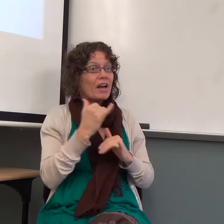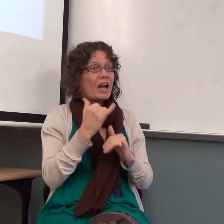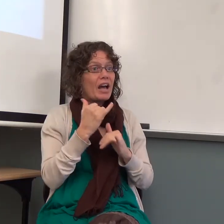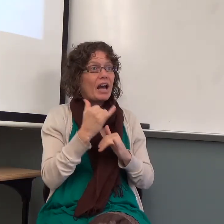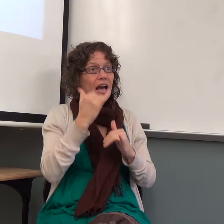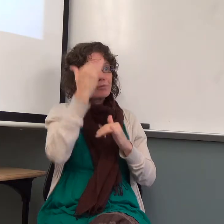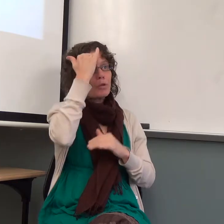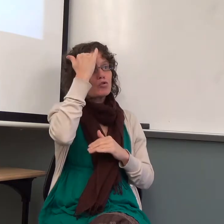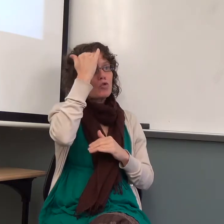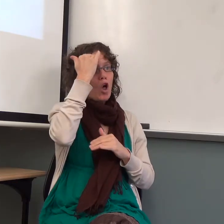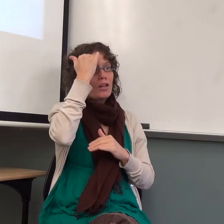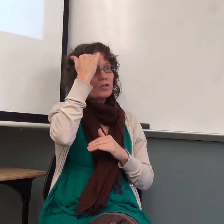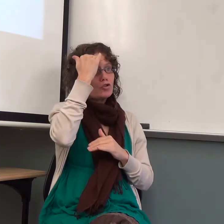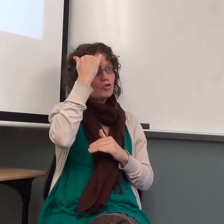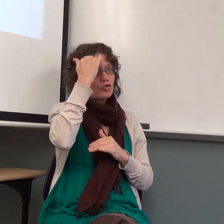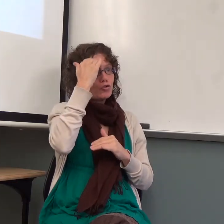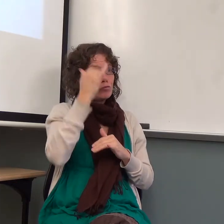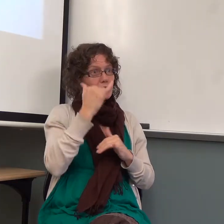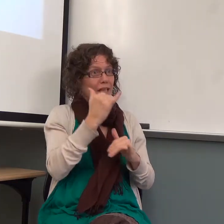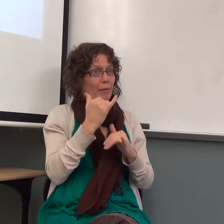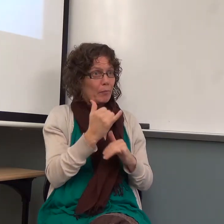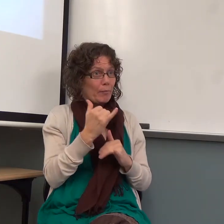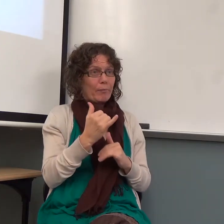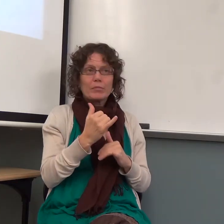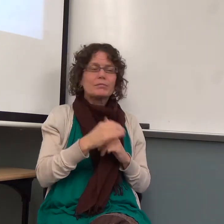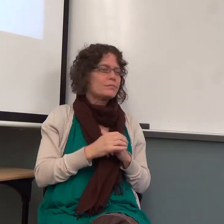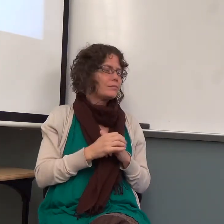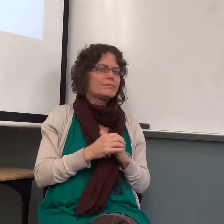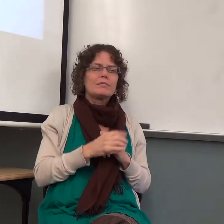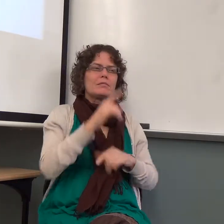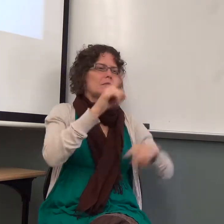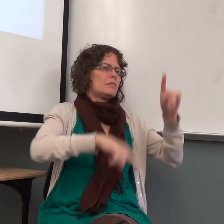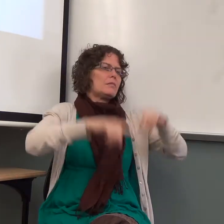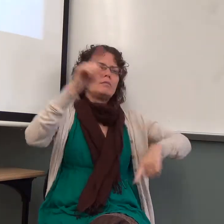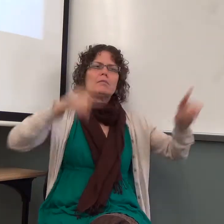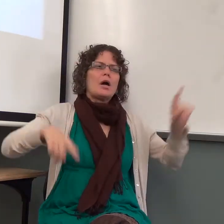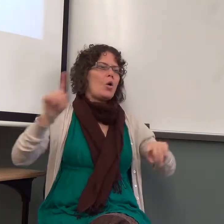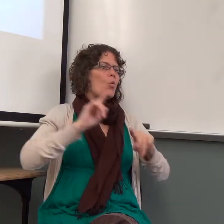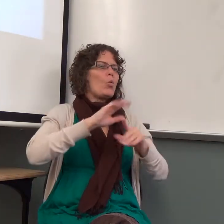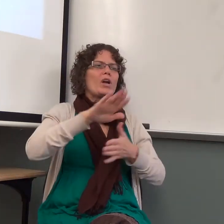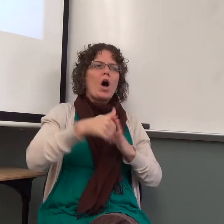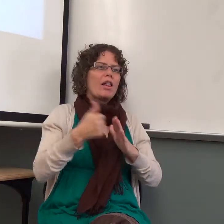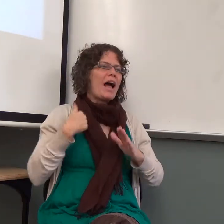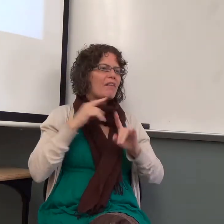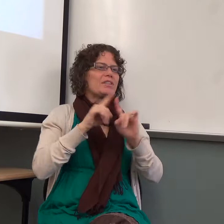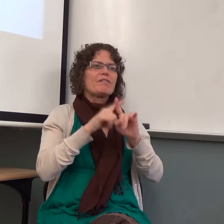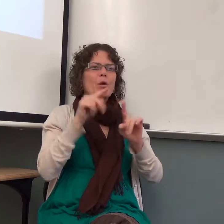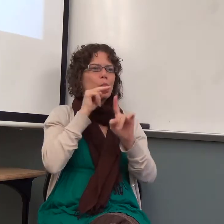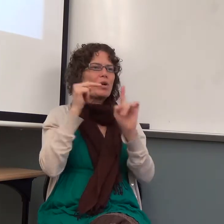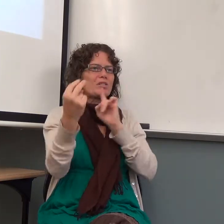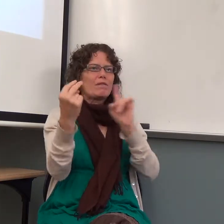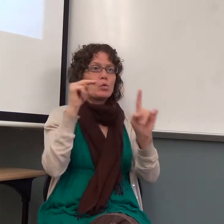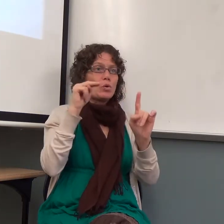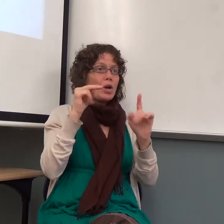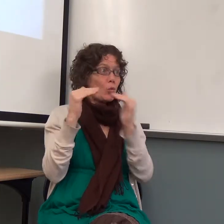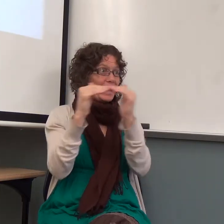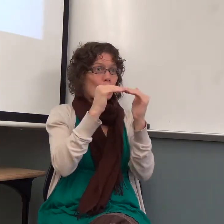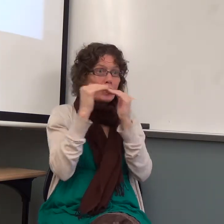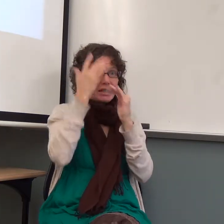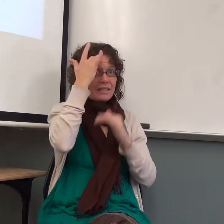else? Probably not. We all have different points of view. Are we equally intelligent? I would say absolutely. Do